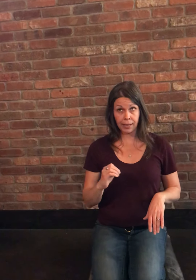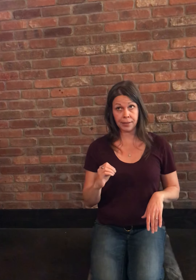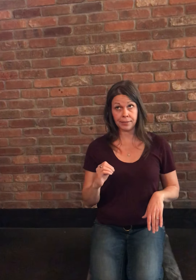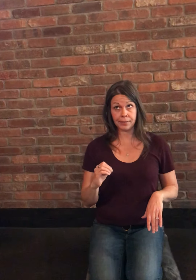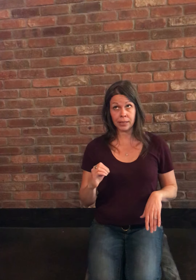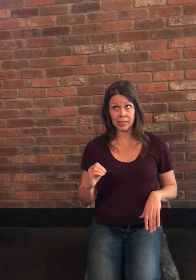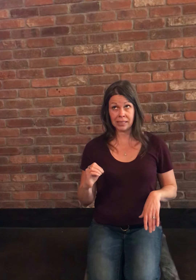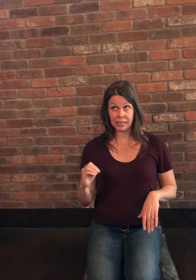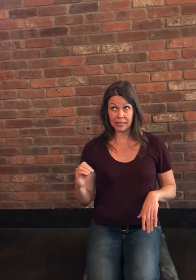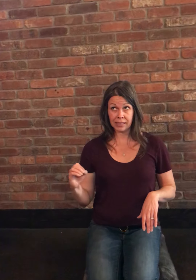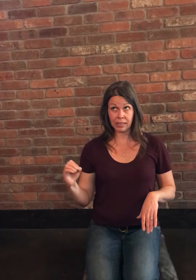of